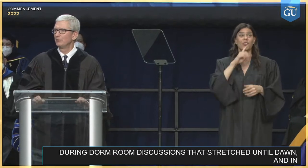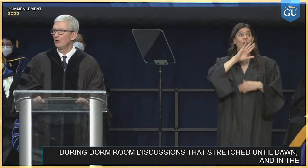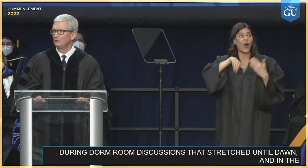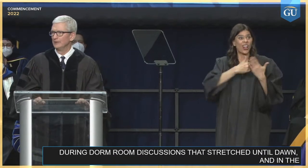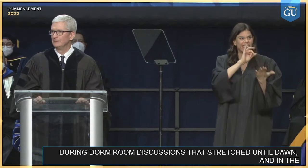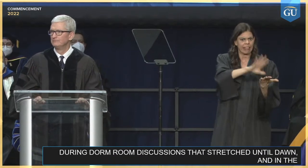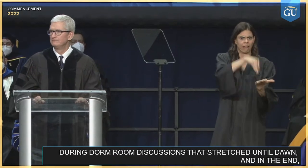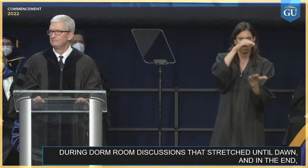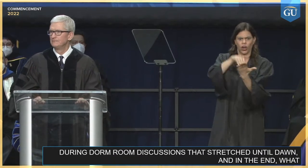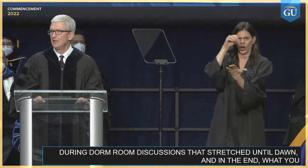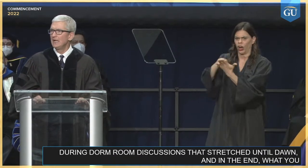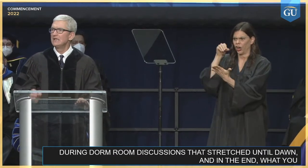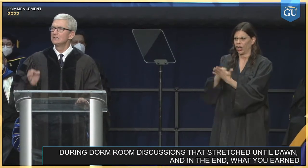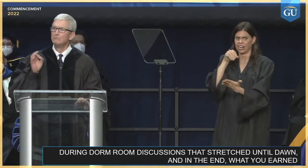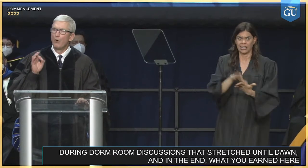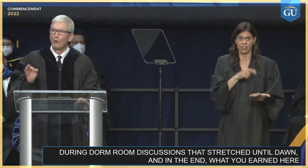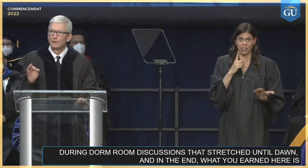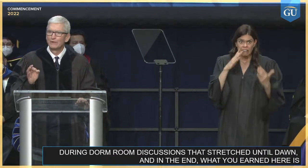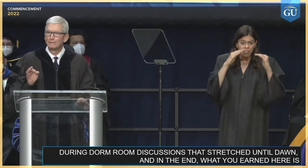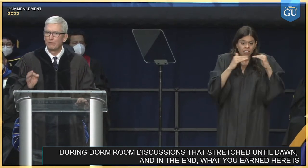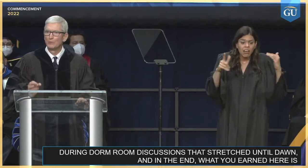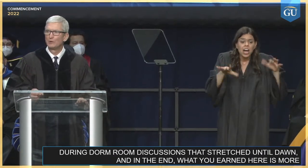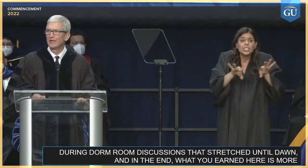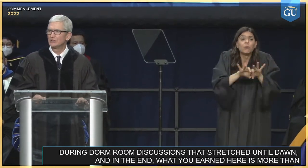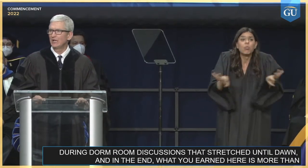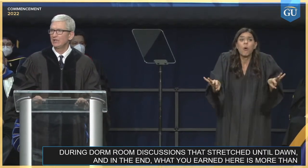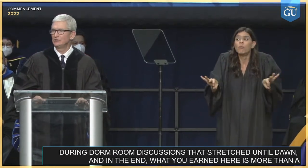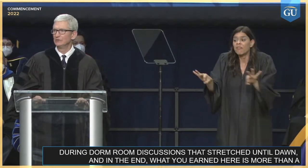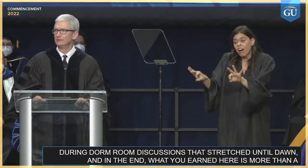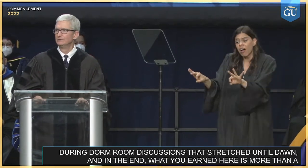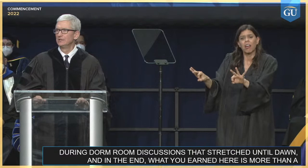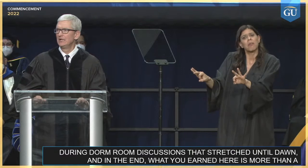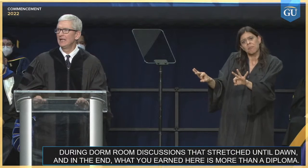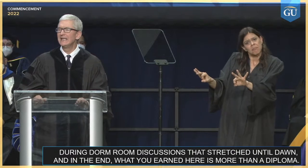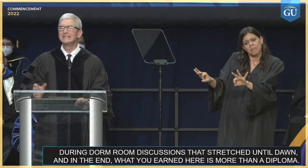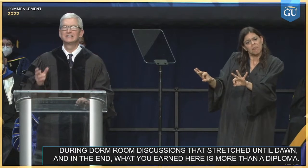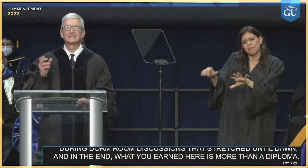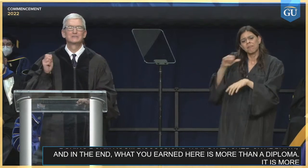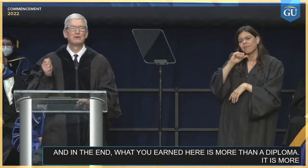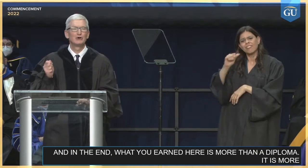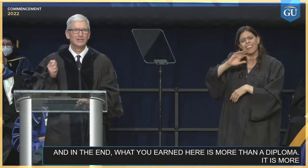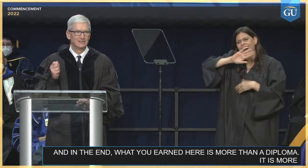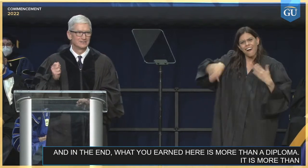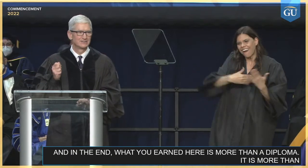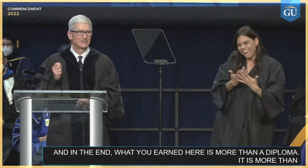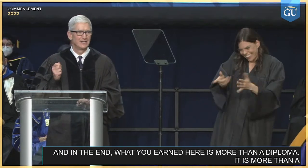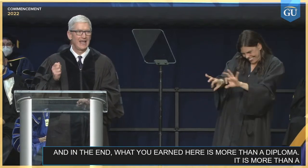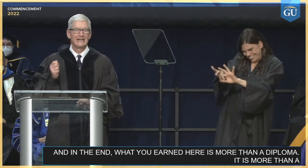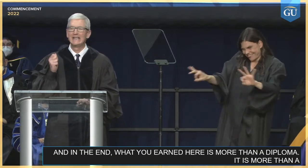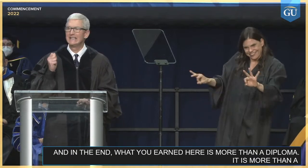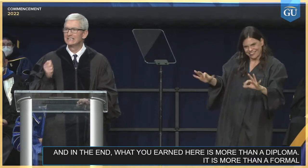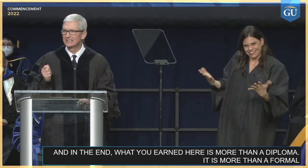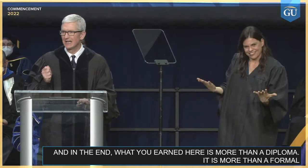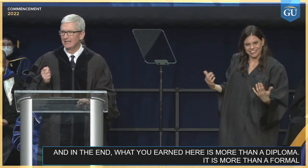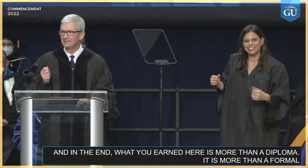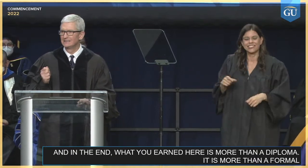diploma. It is more than a formal education. It is experience and insight